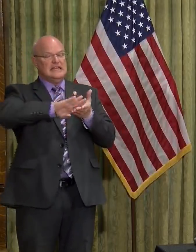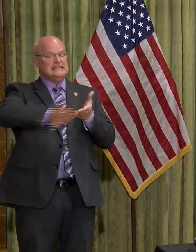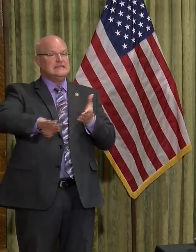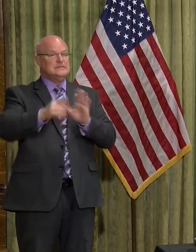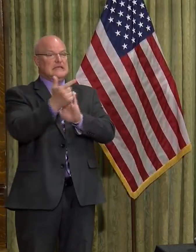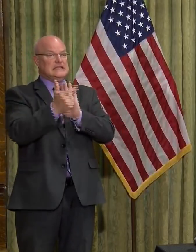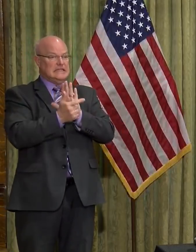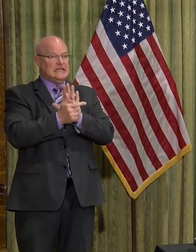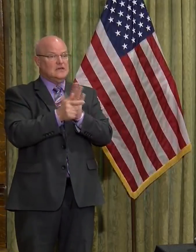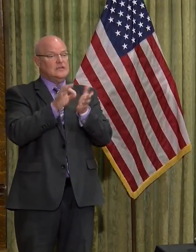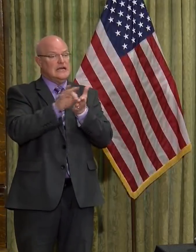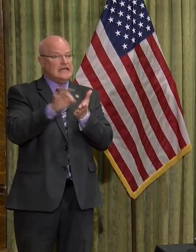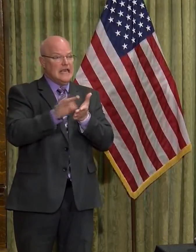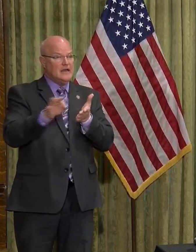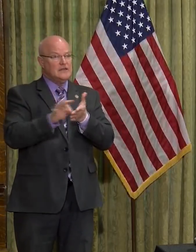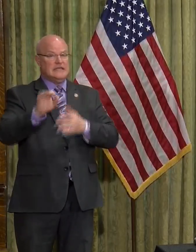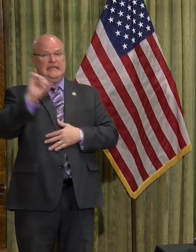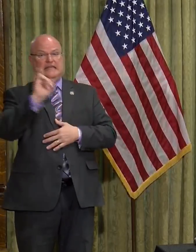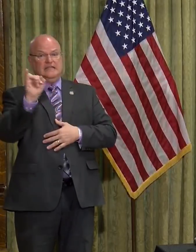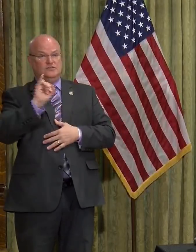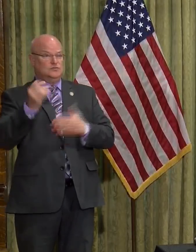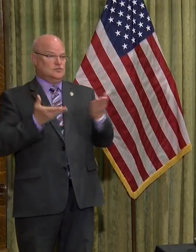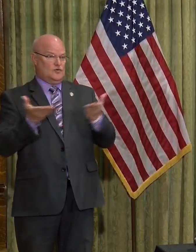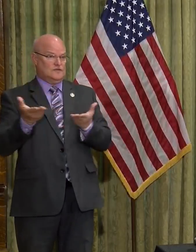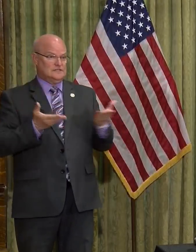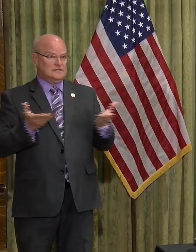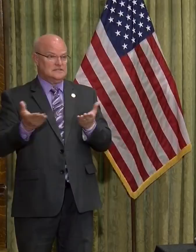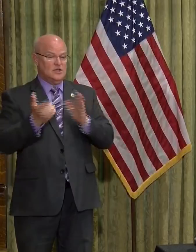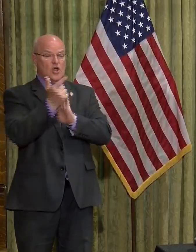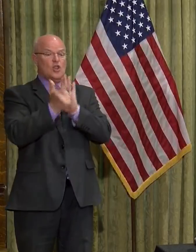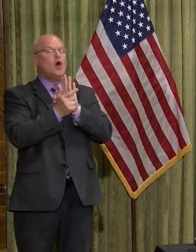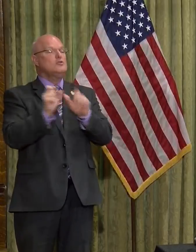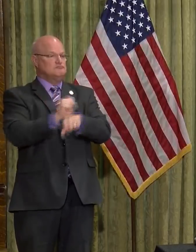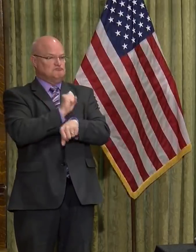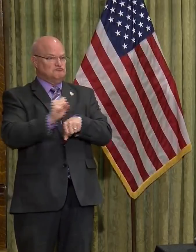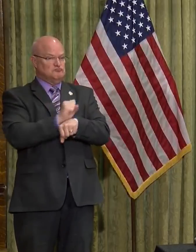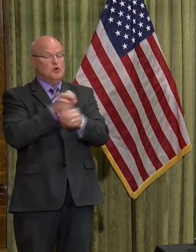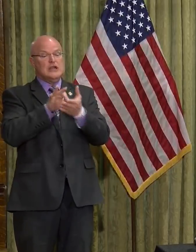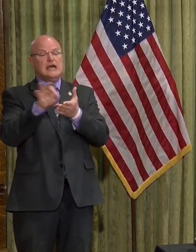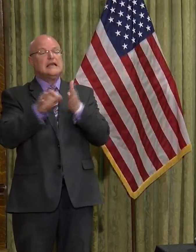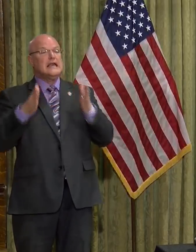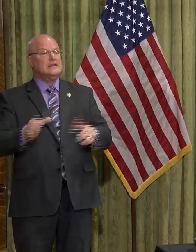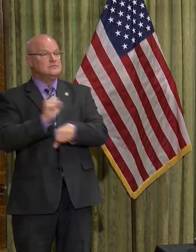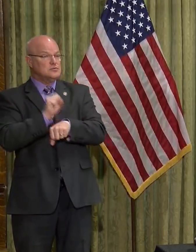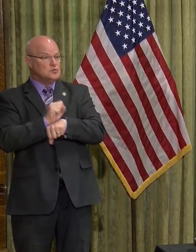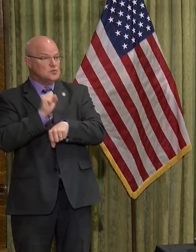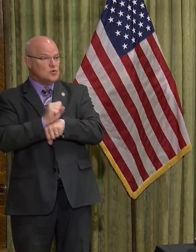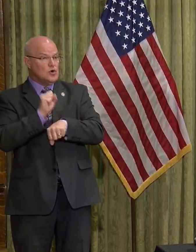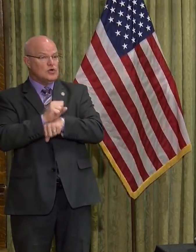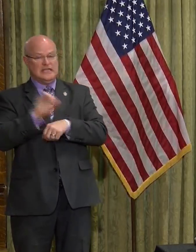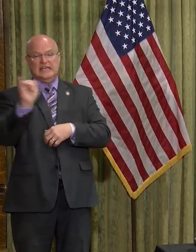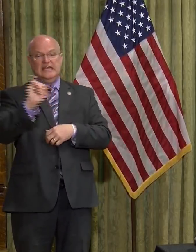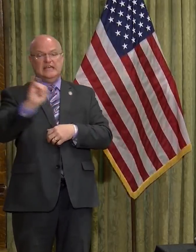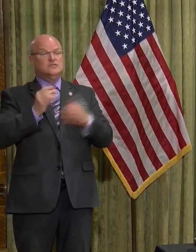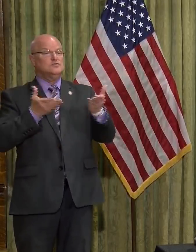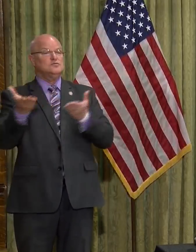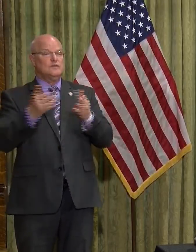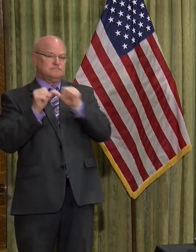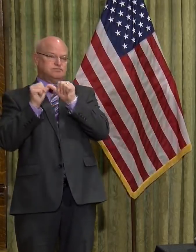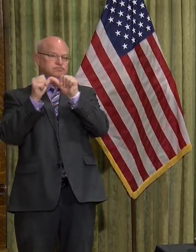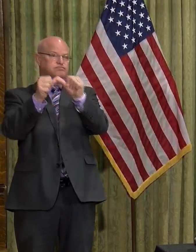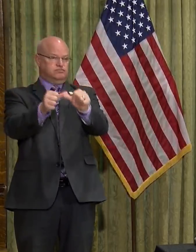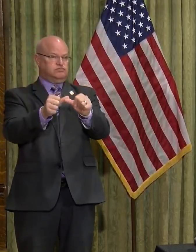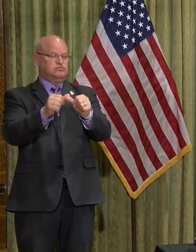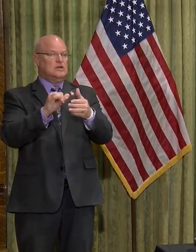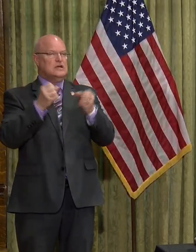exempts legal, accounting, and insurance services. Lawyers can work, accountants can work, insurance services would